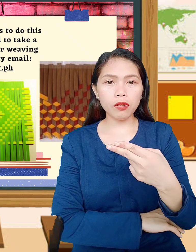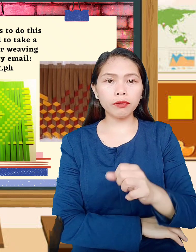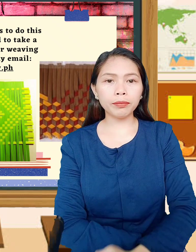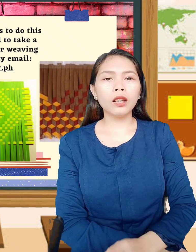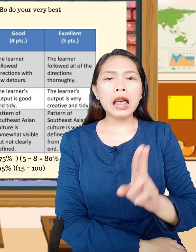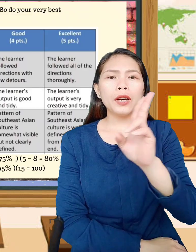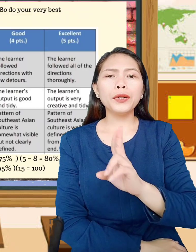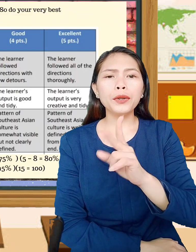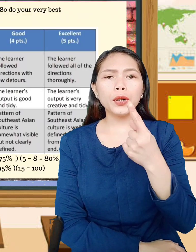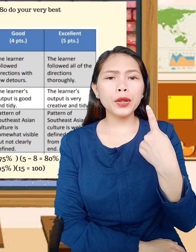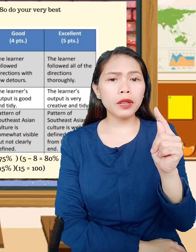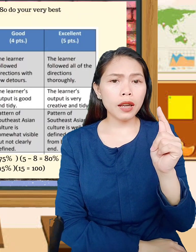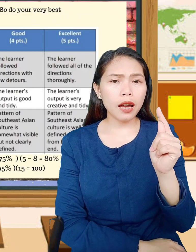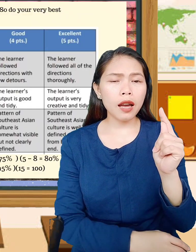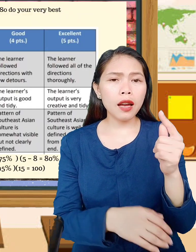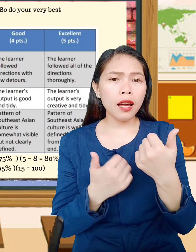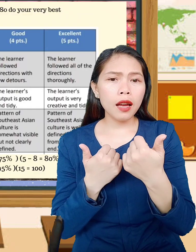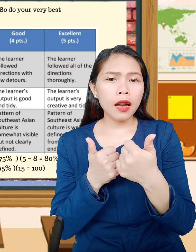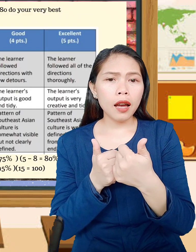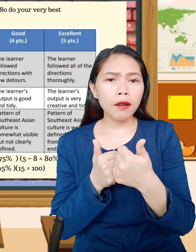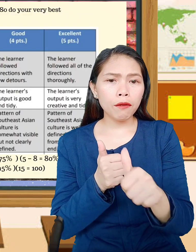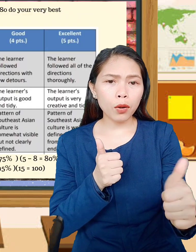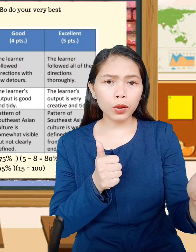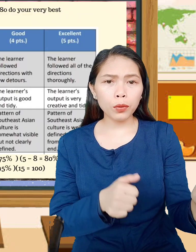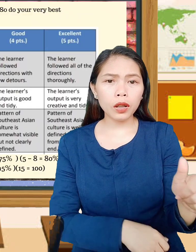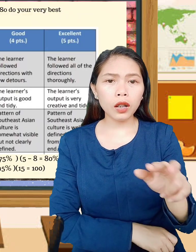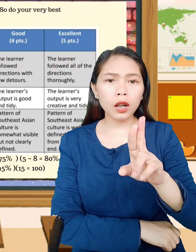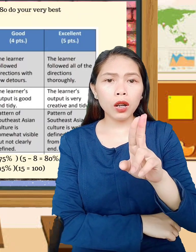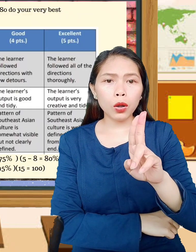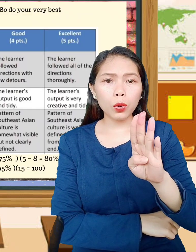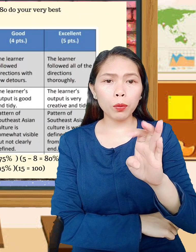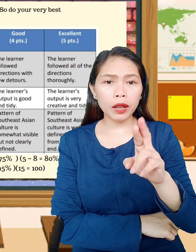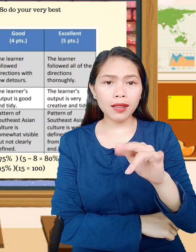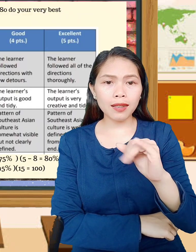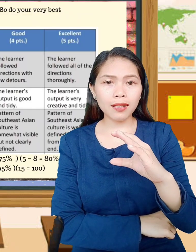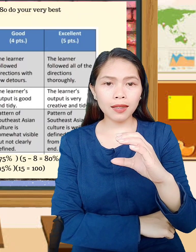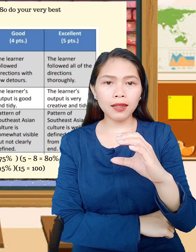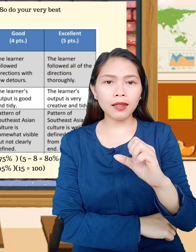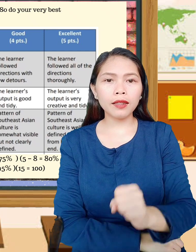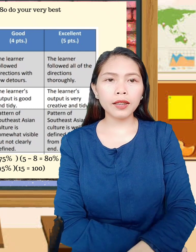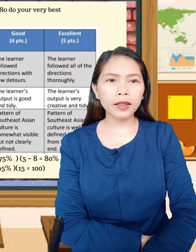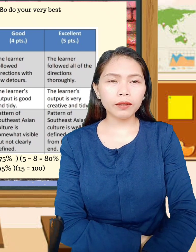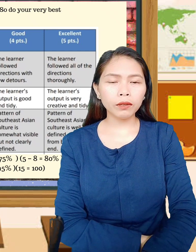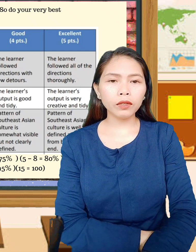realin.spon001@deped.gov.ph. Use the following rubric.